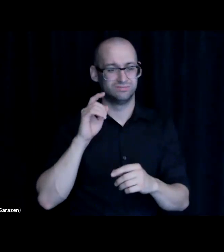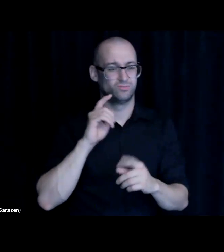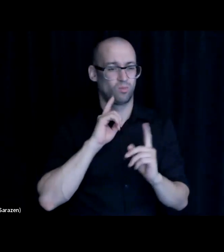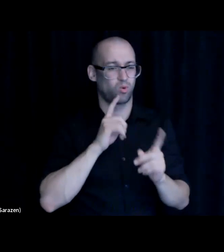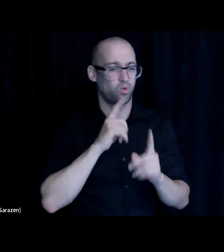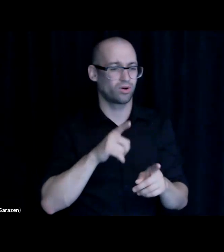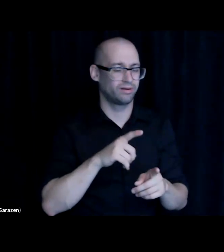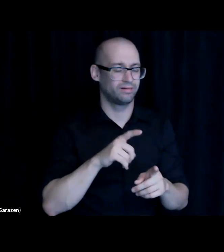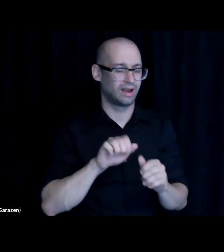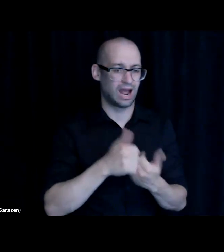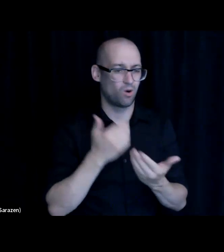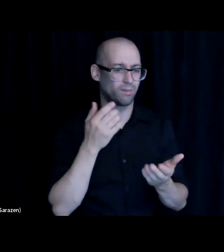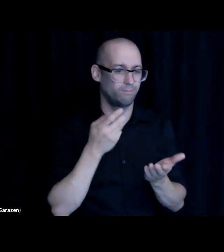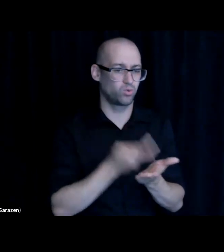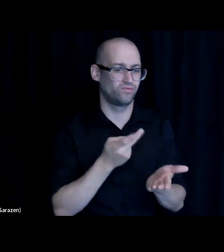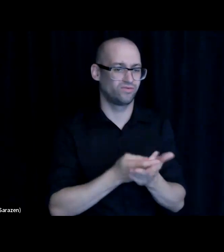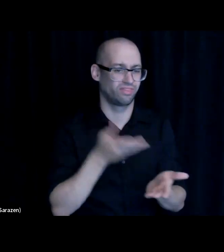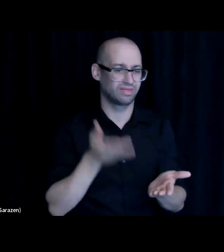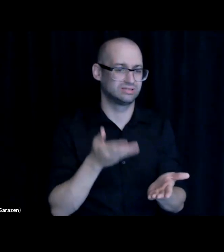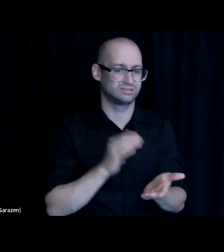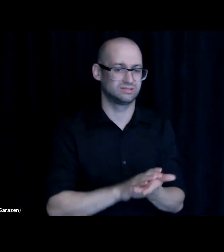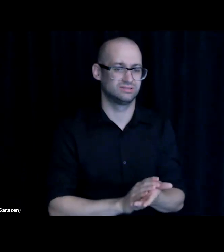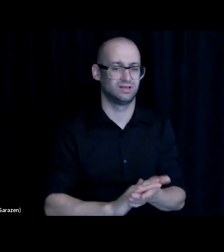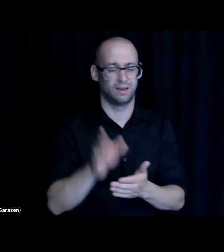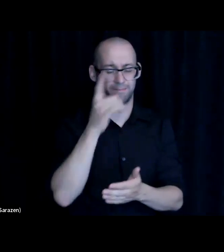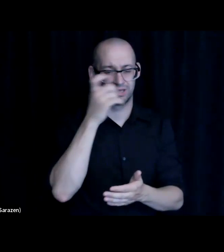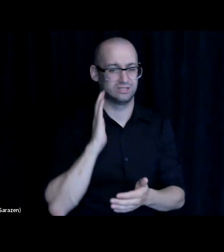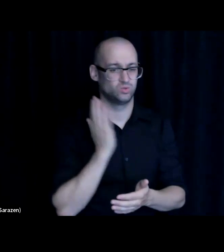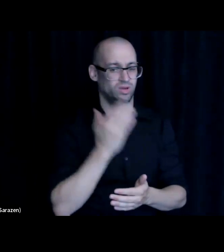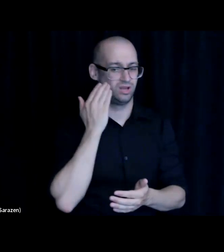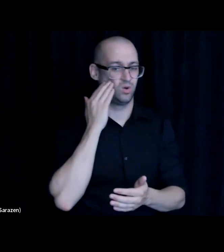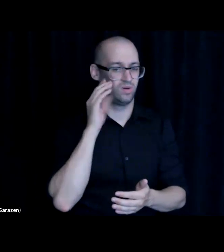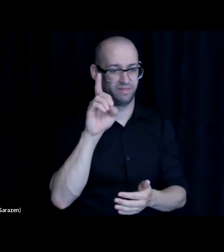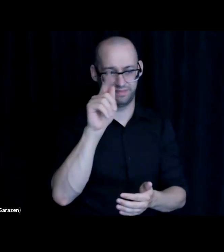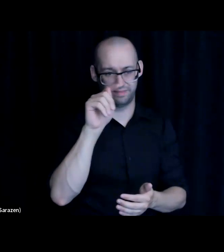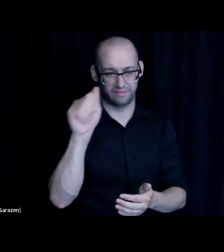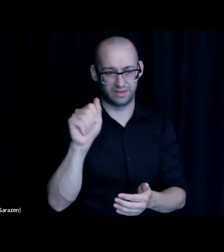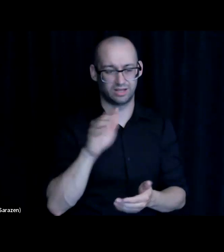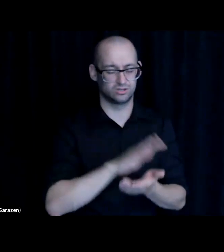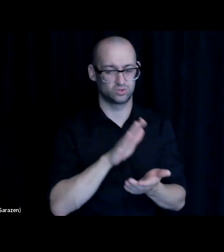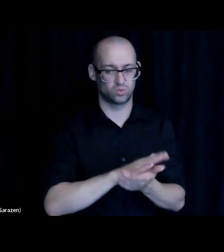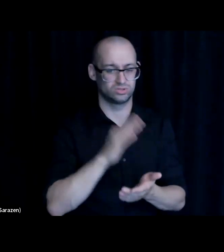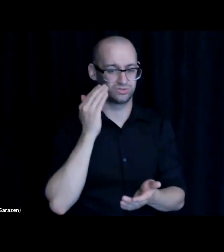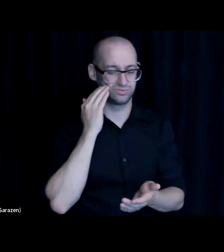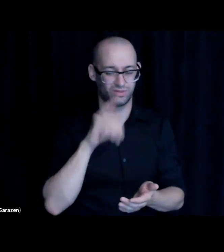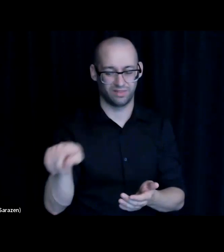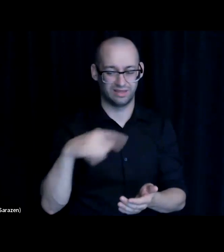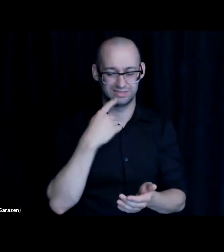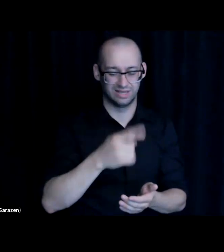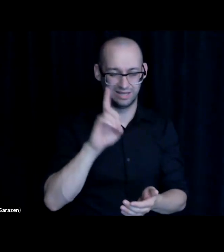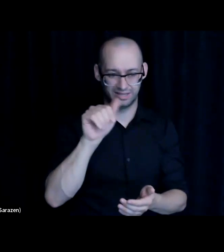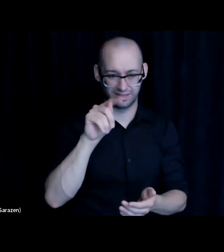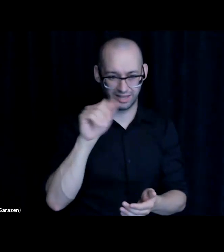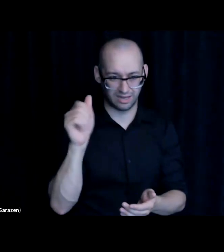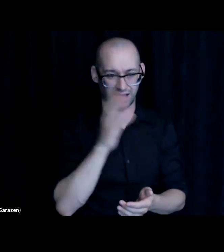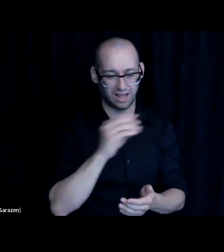prove this. And because we know there's data, schools will tell us there's data, and probably colleagues in